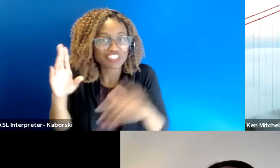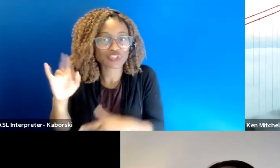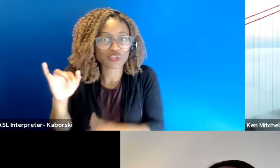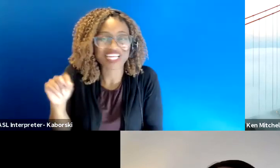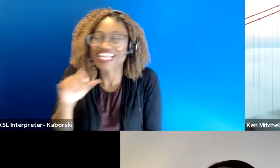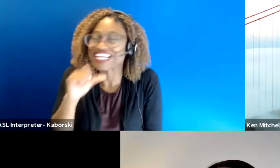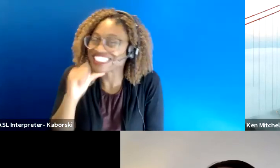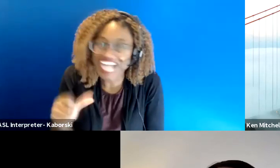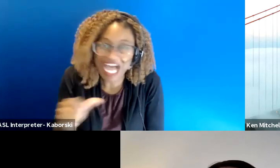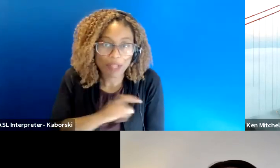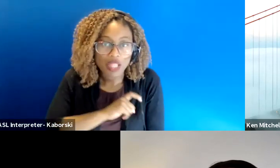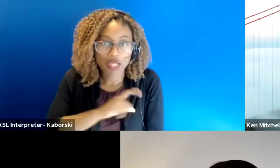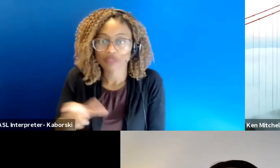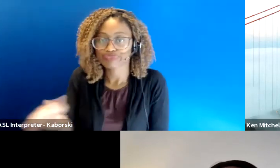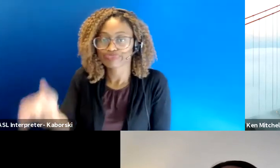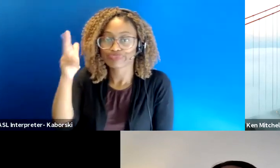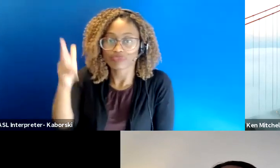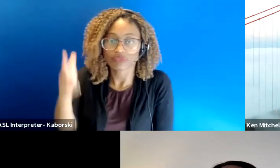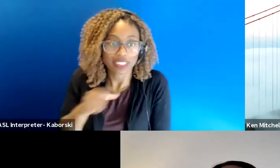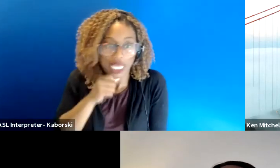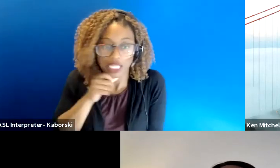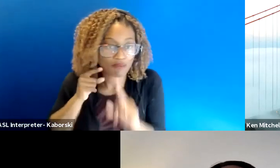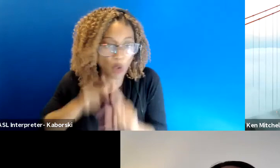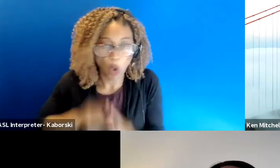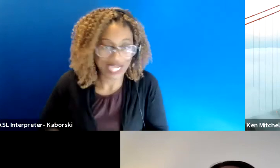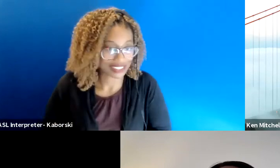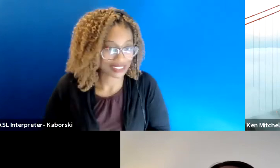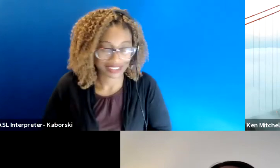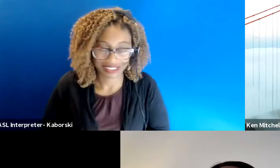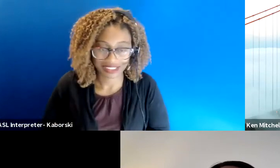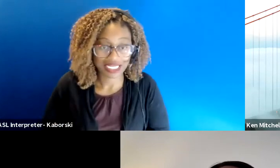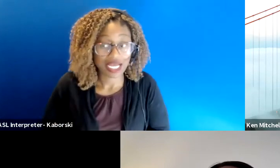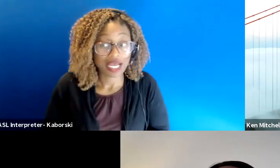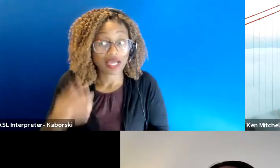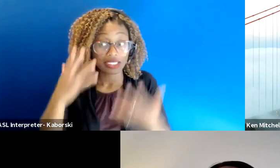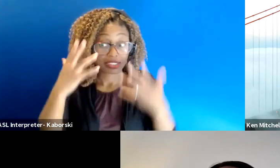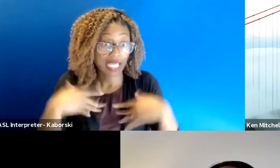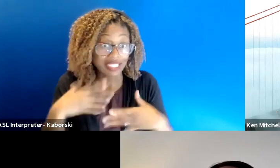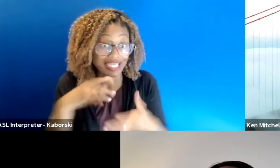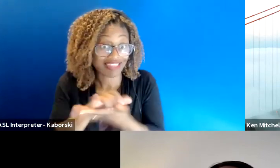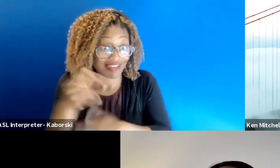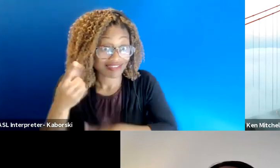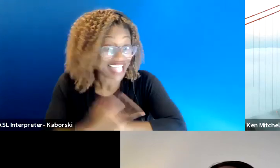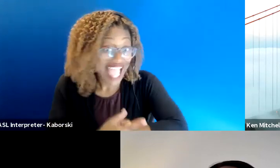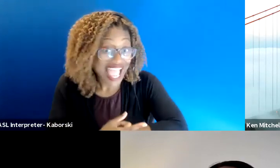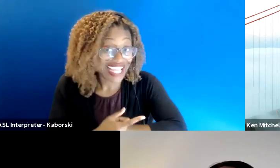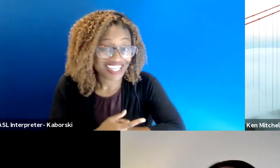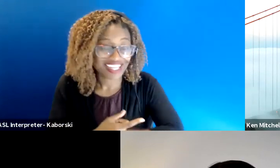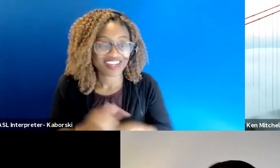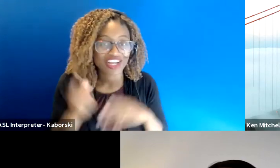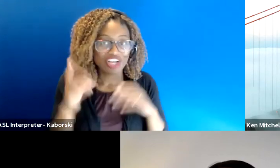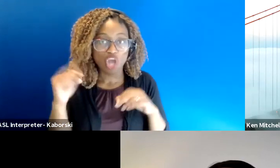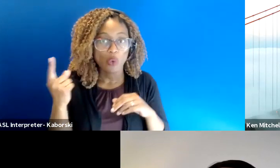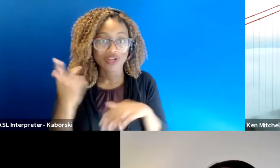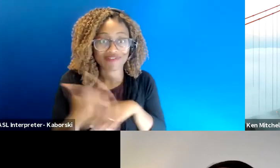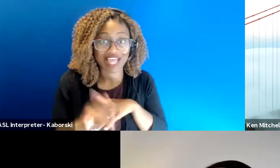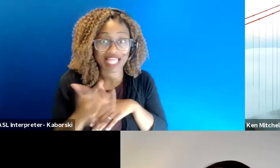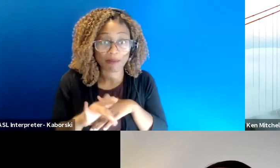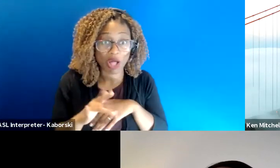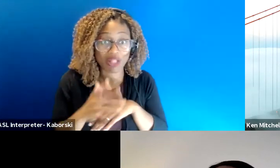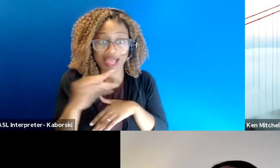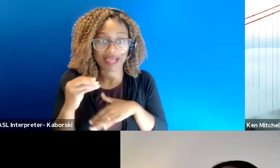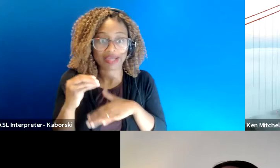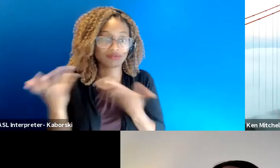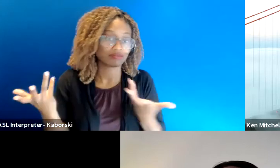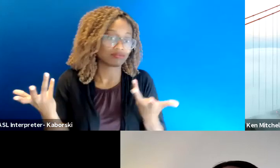not just for the police. And unfortunately, that day, there was no one available, and it was